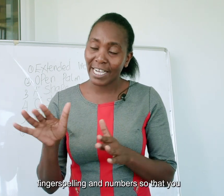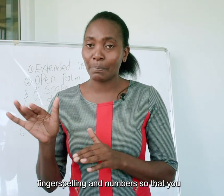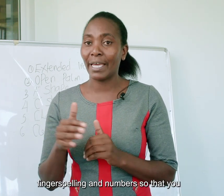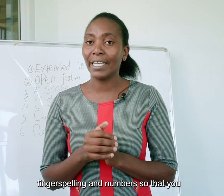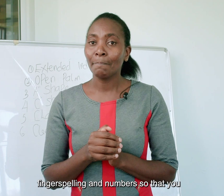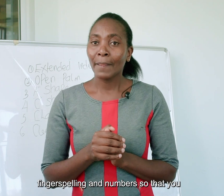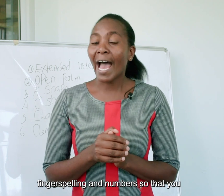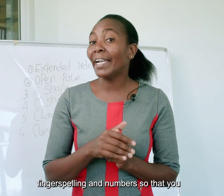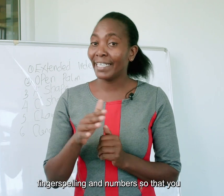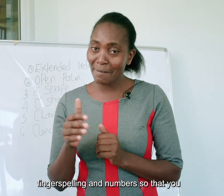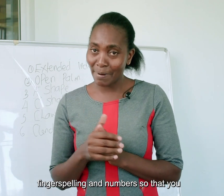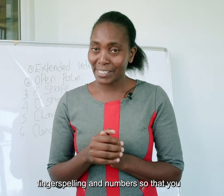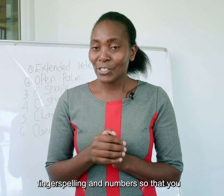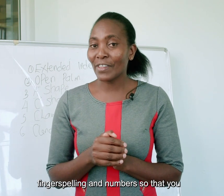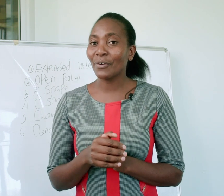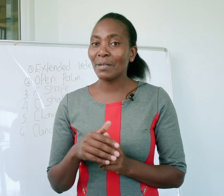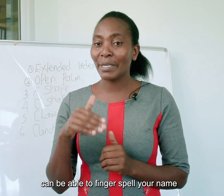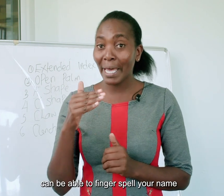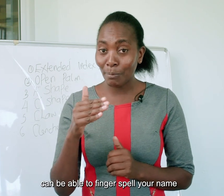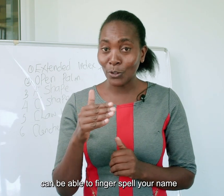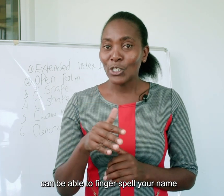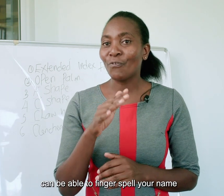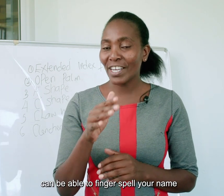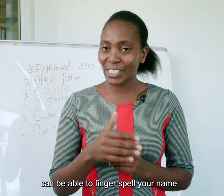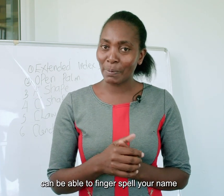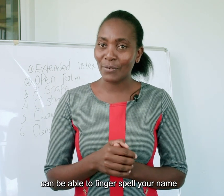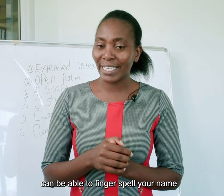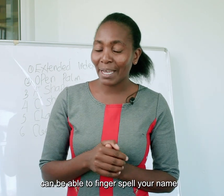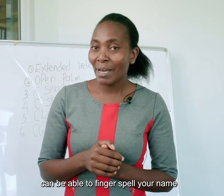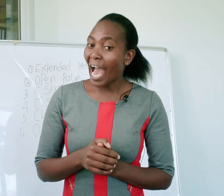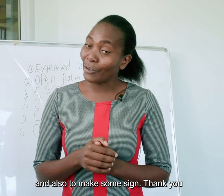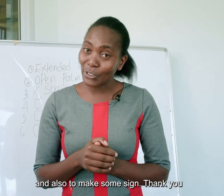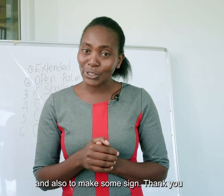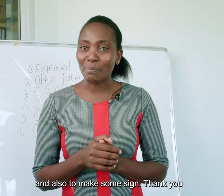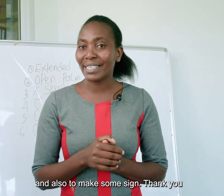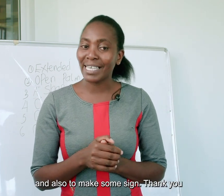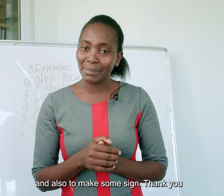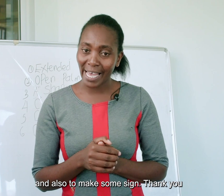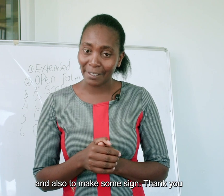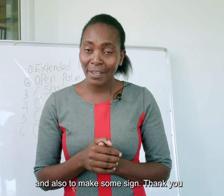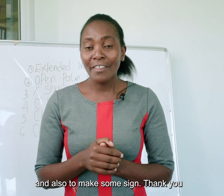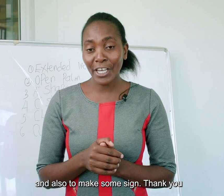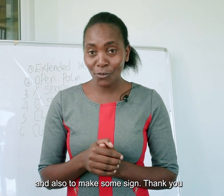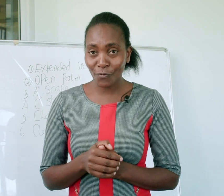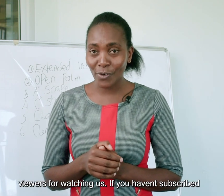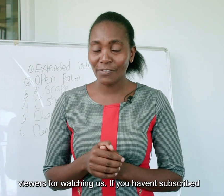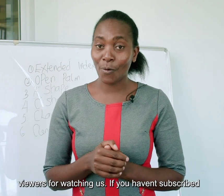finger spelling and numbers so that you can be able to finger spell your name and also to make some sign. Thank you, viewers, for